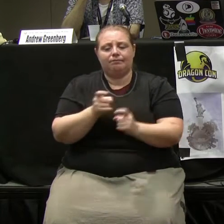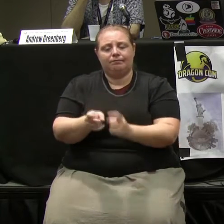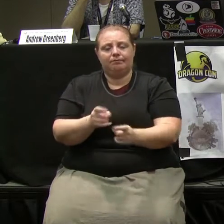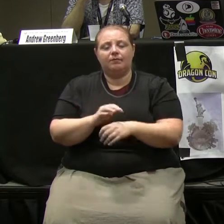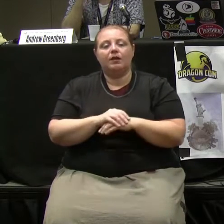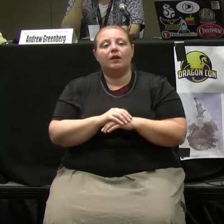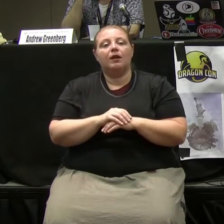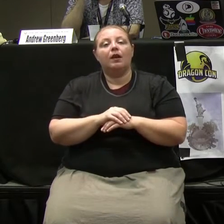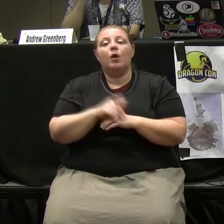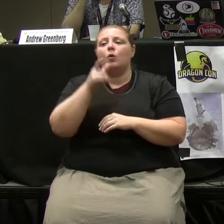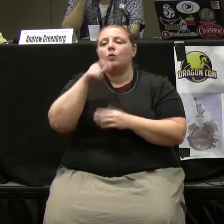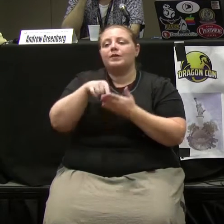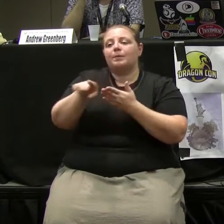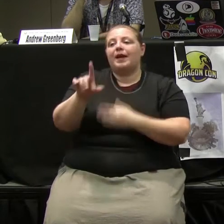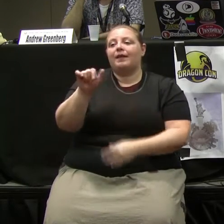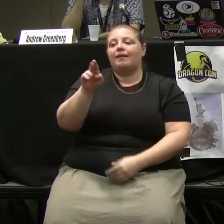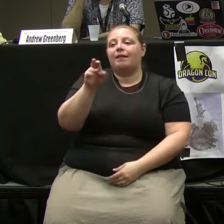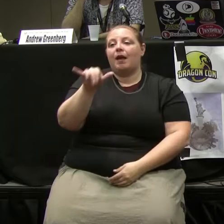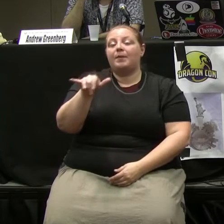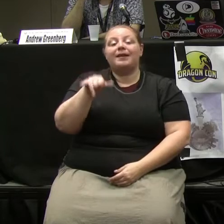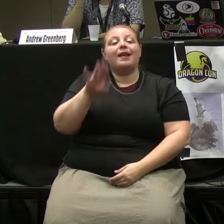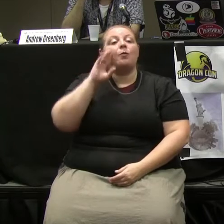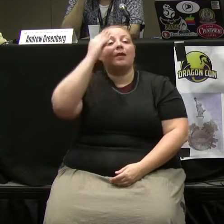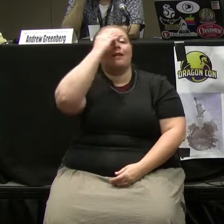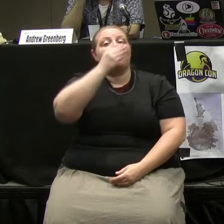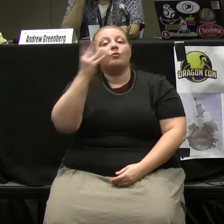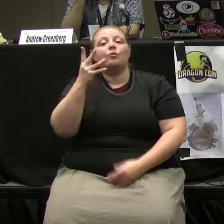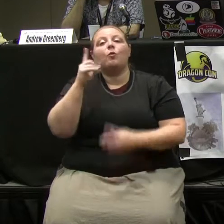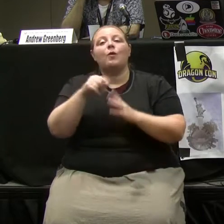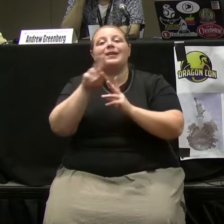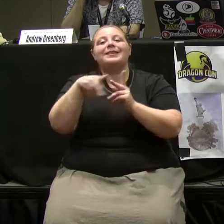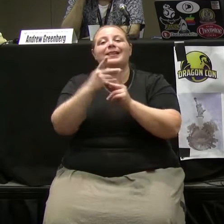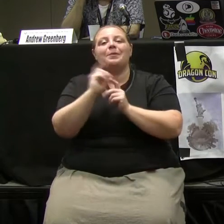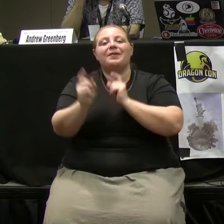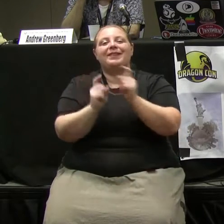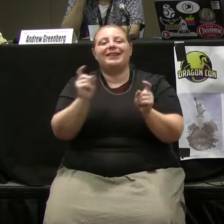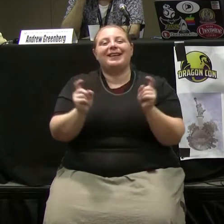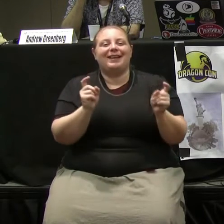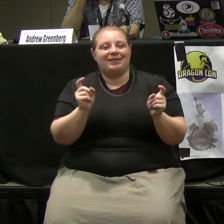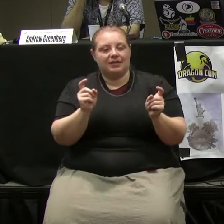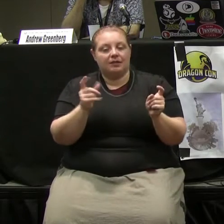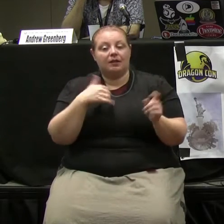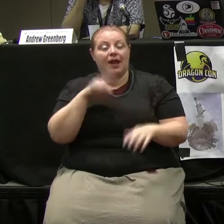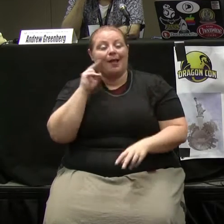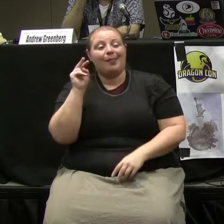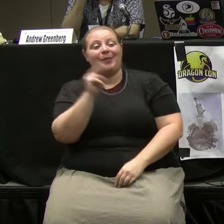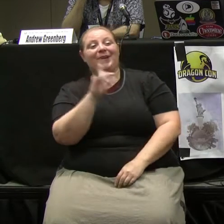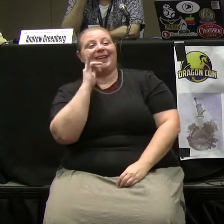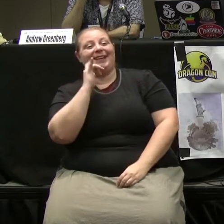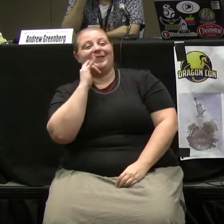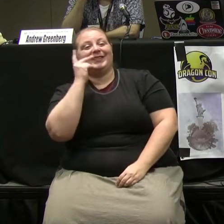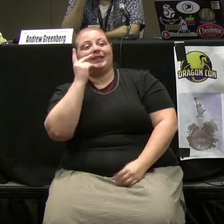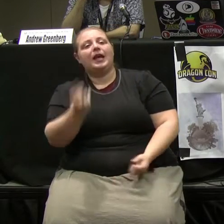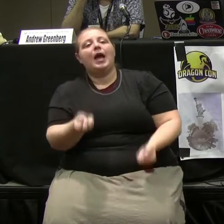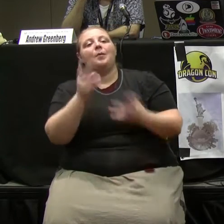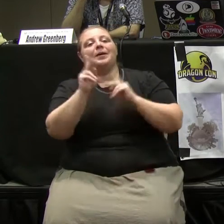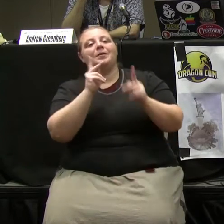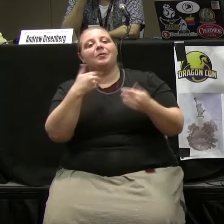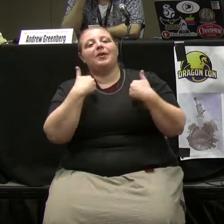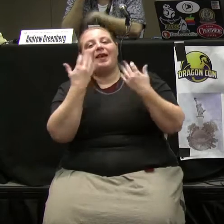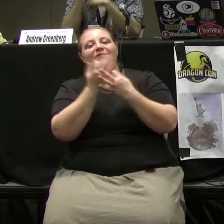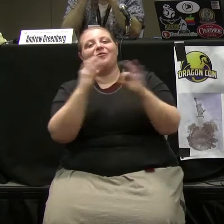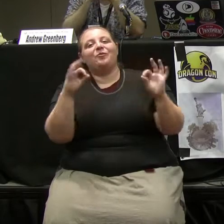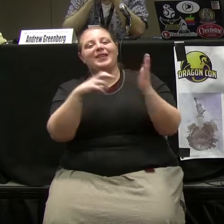And oftentimes that will have what kind of gifts they're giving to staffers. I always like looking at California and seeing how many people got free tickets to